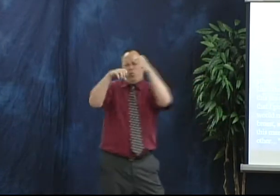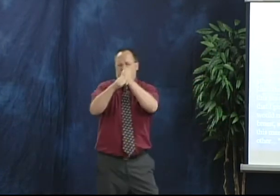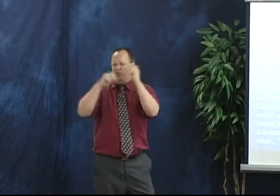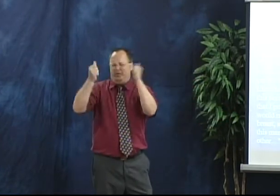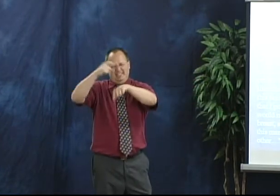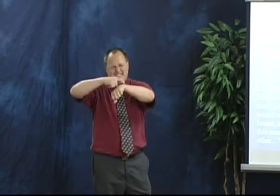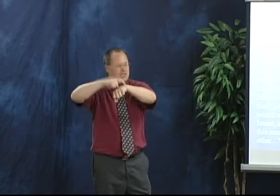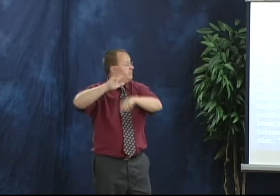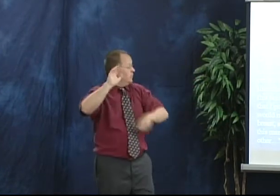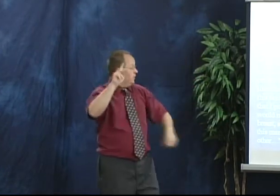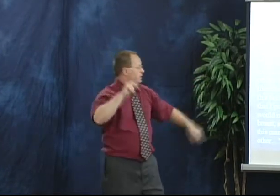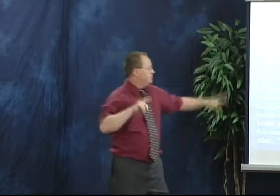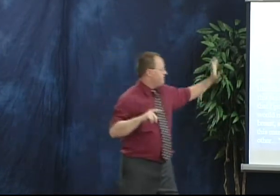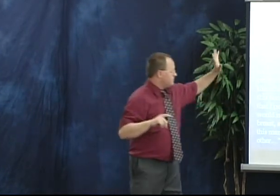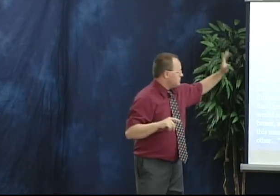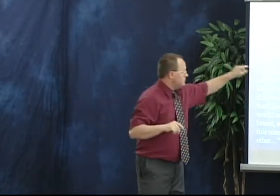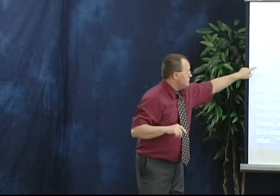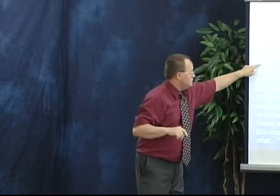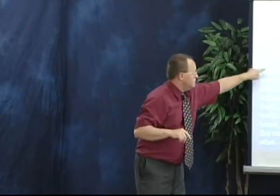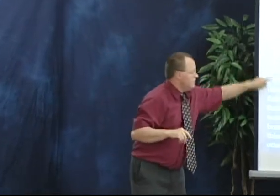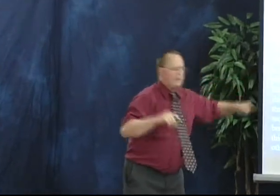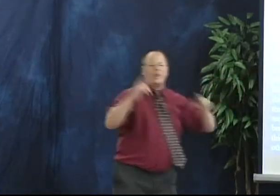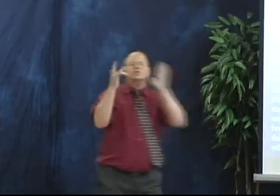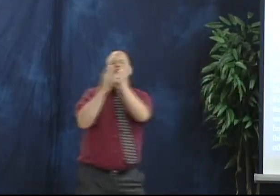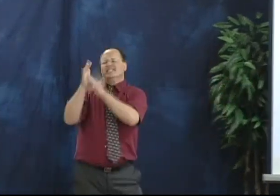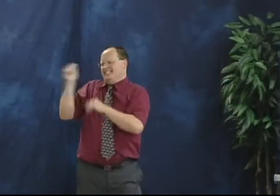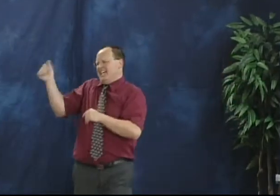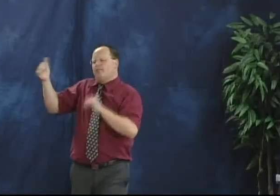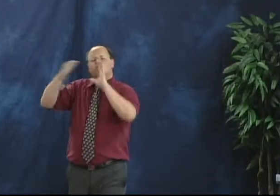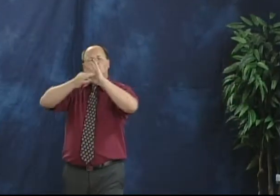I'm going to summarize this parable for you.